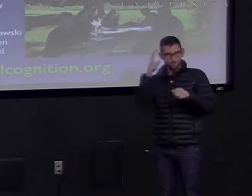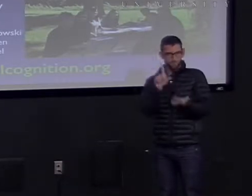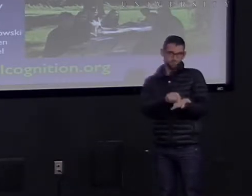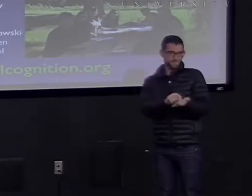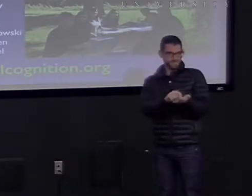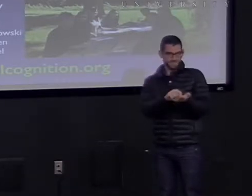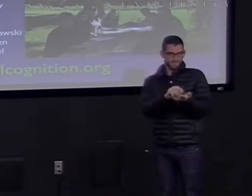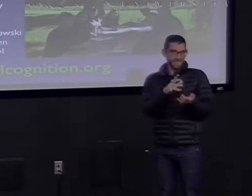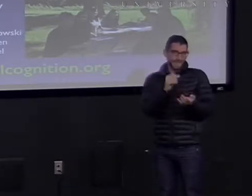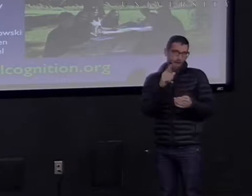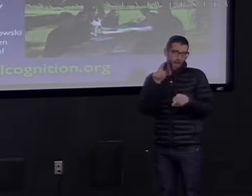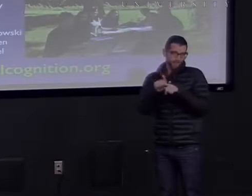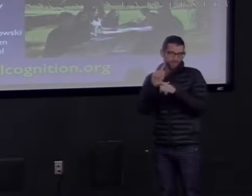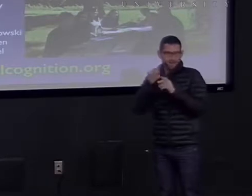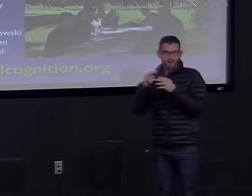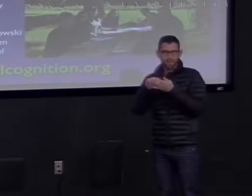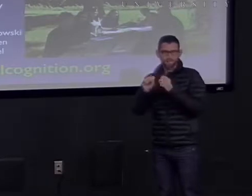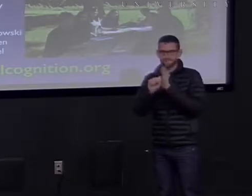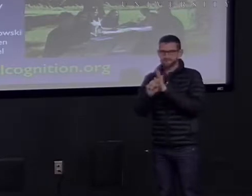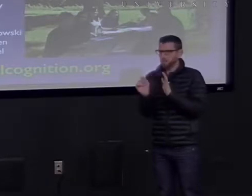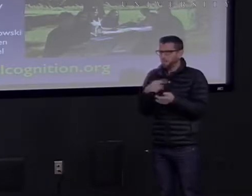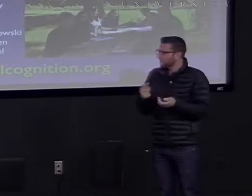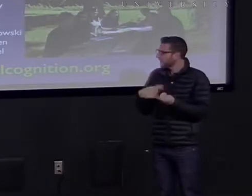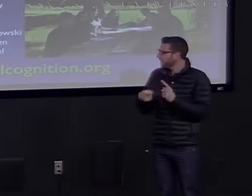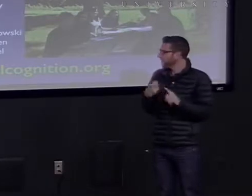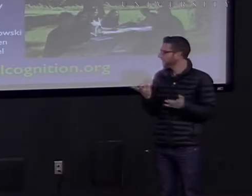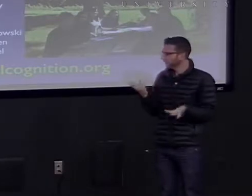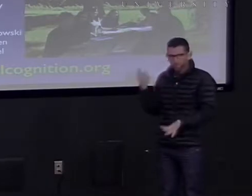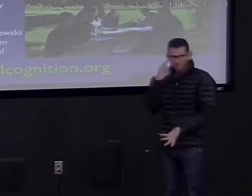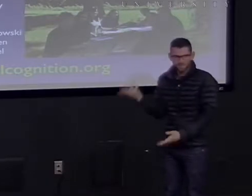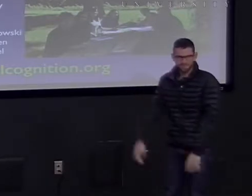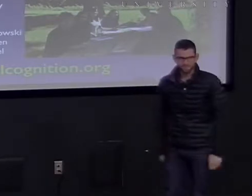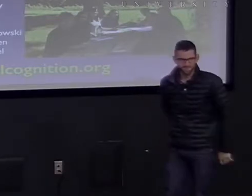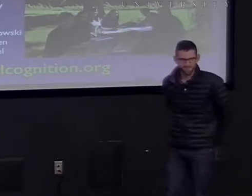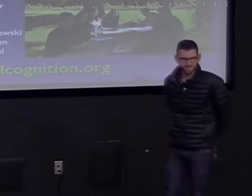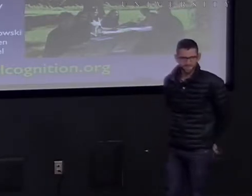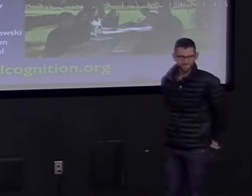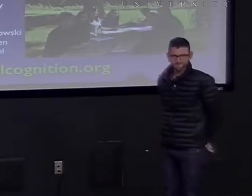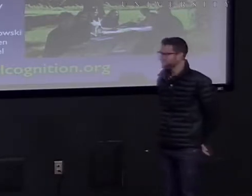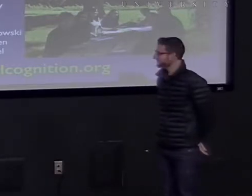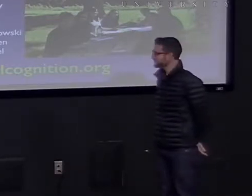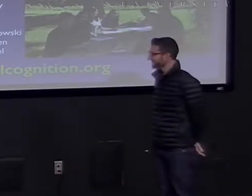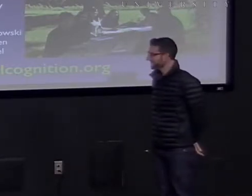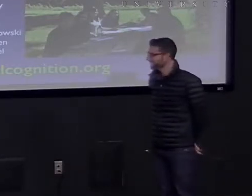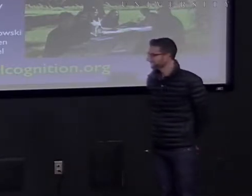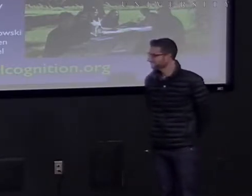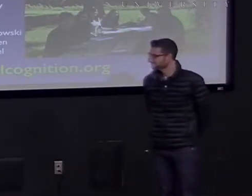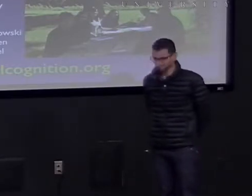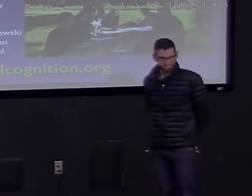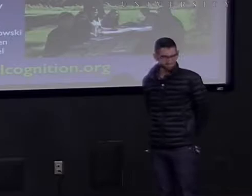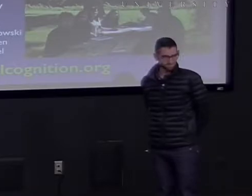evolving and our brain systems have evolved for print and for symbols, where then does it come from?